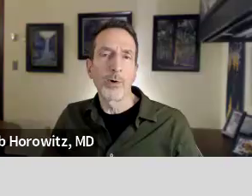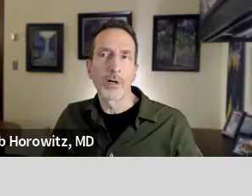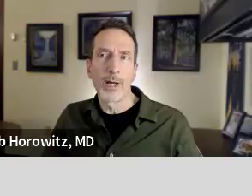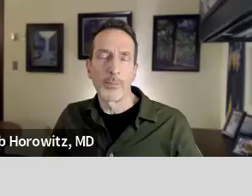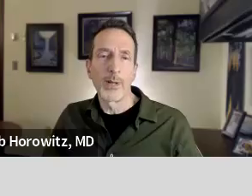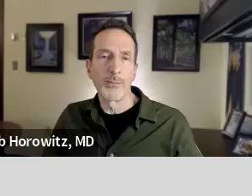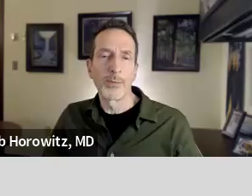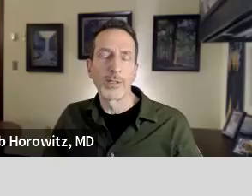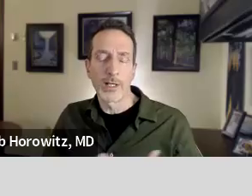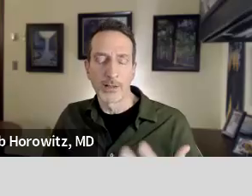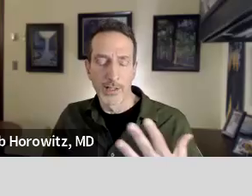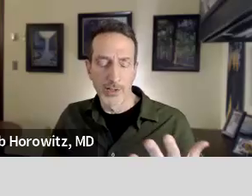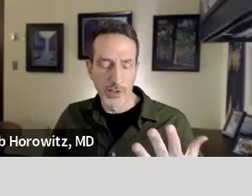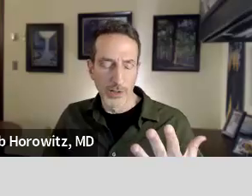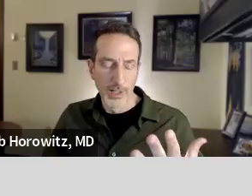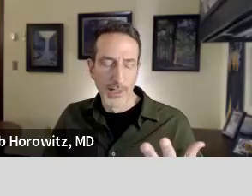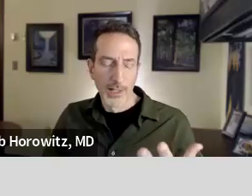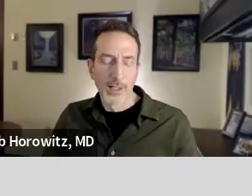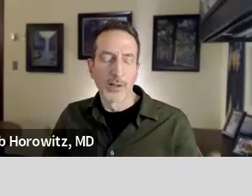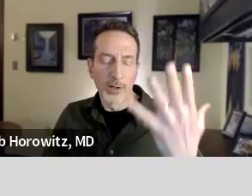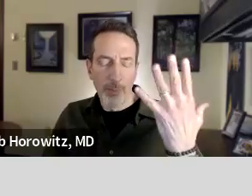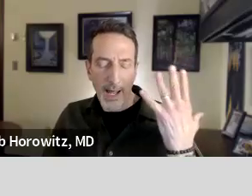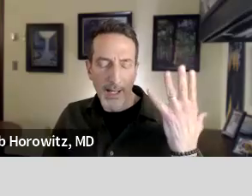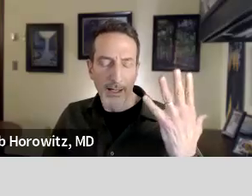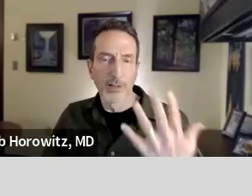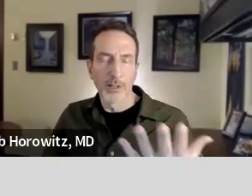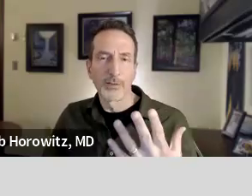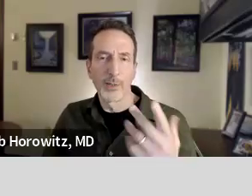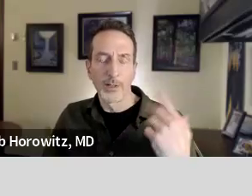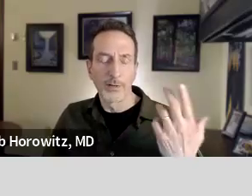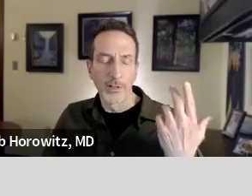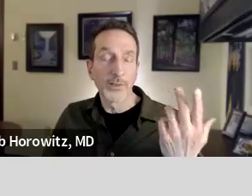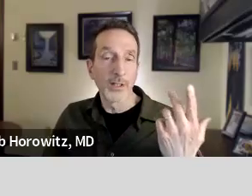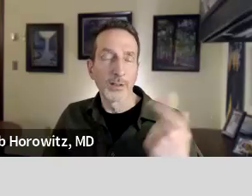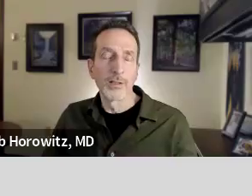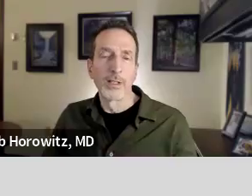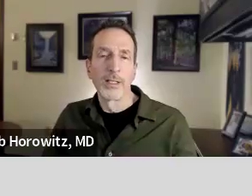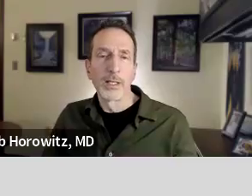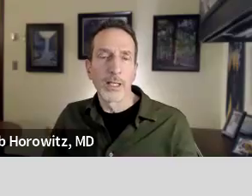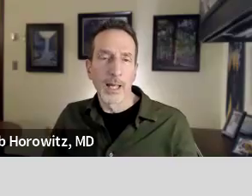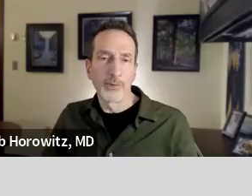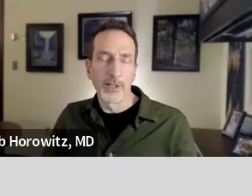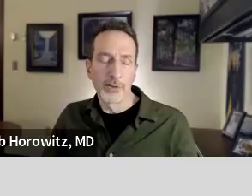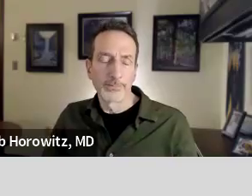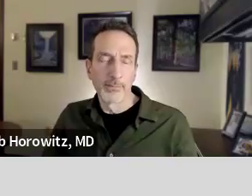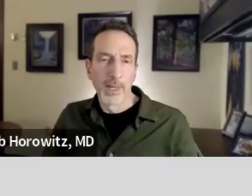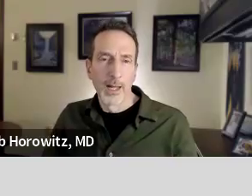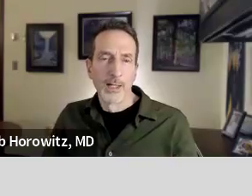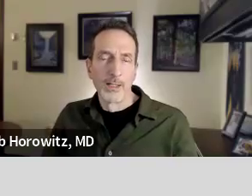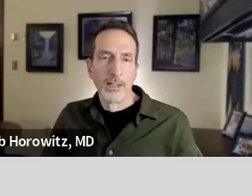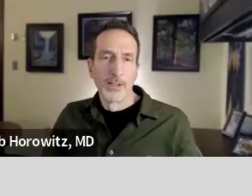You'll hear more about Peggy momentarily, and she'll look back on her experience in a single KAP